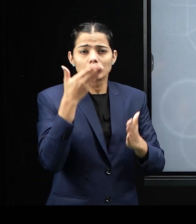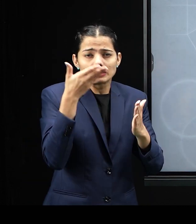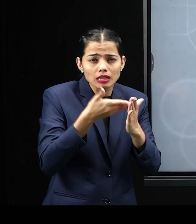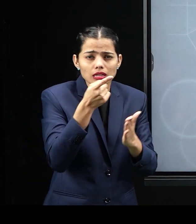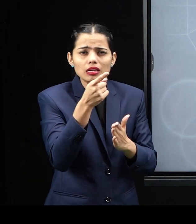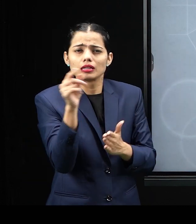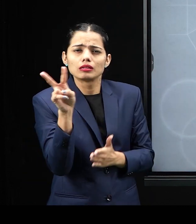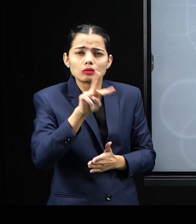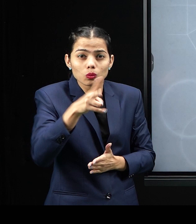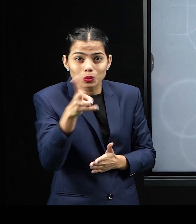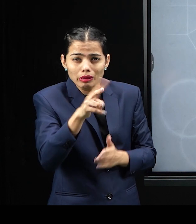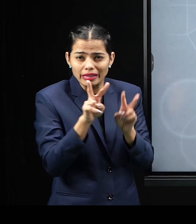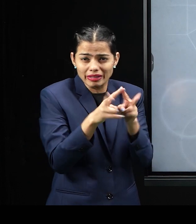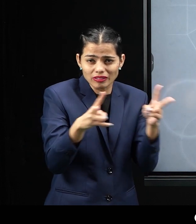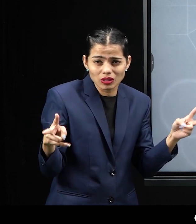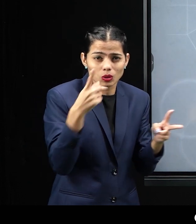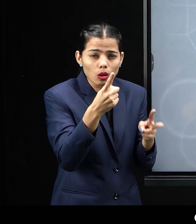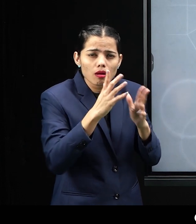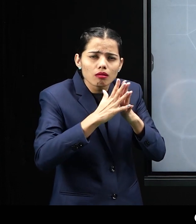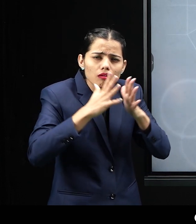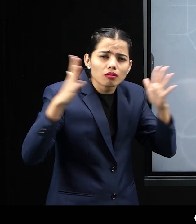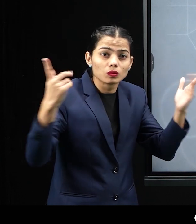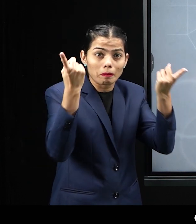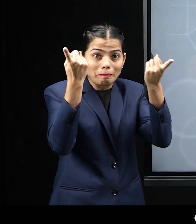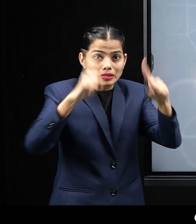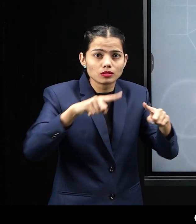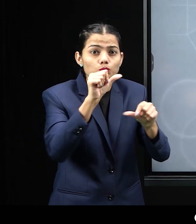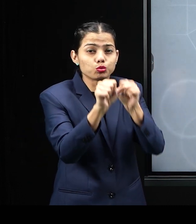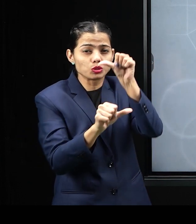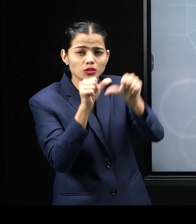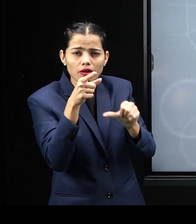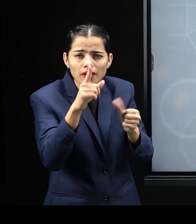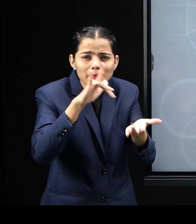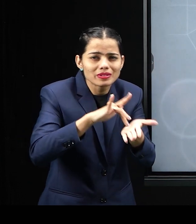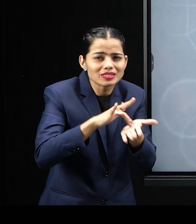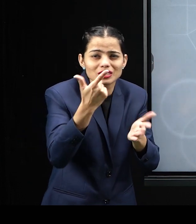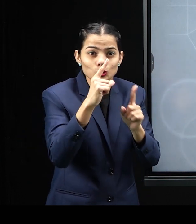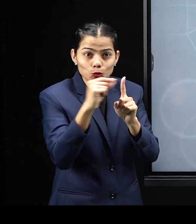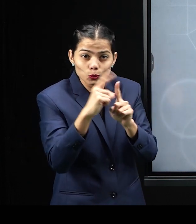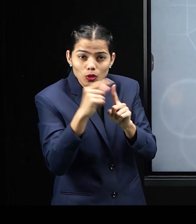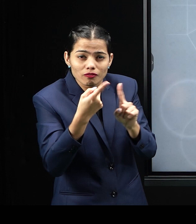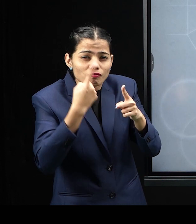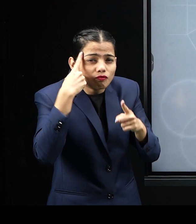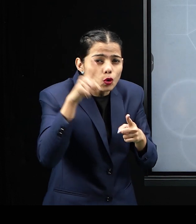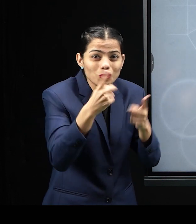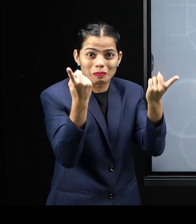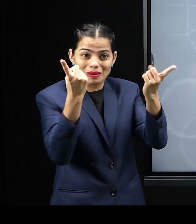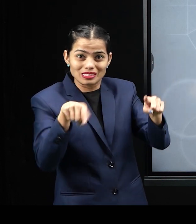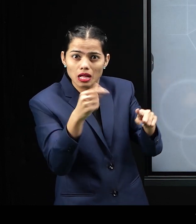This is a simplified version of the long division process that you were performing for the division of numbers